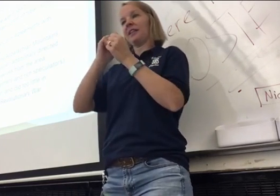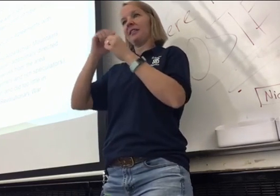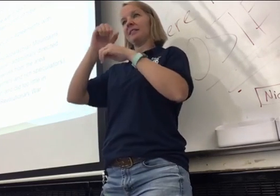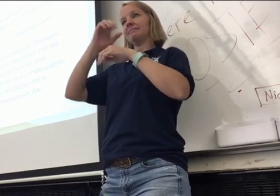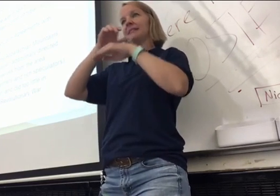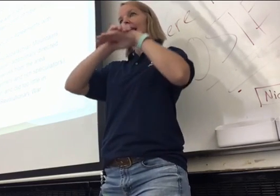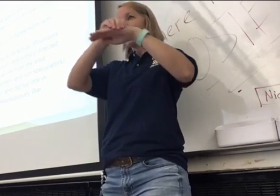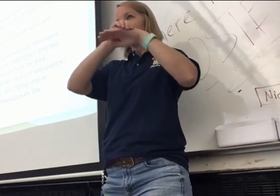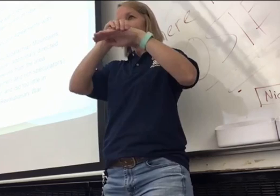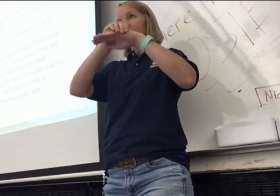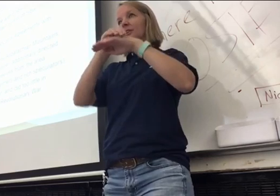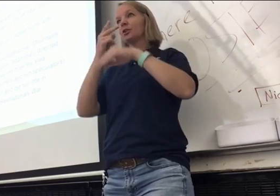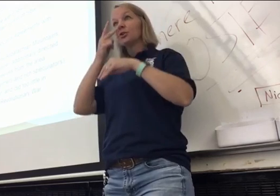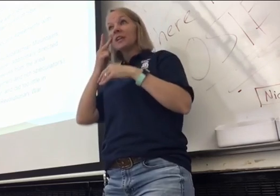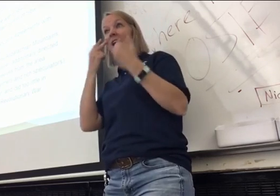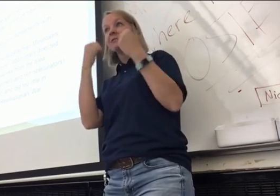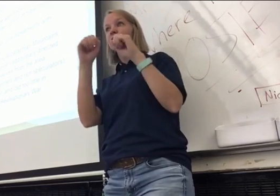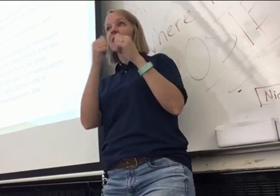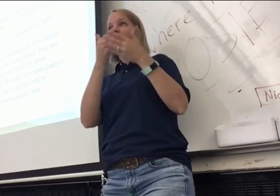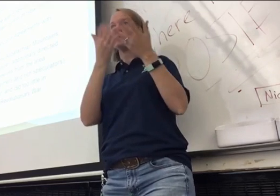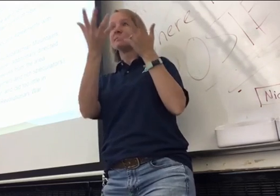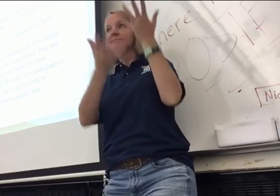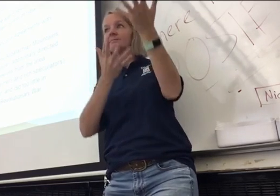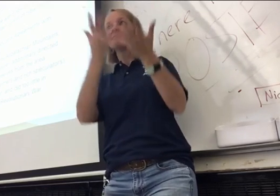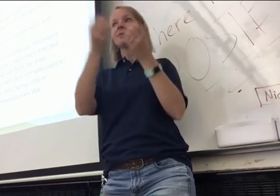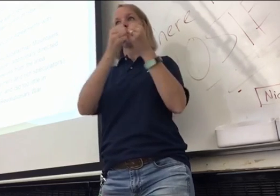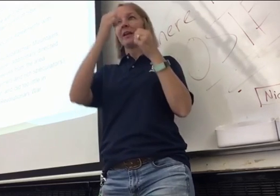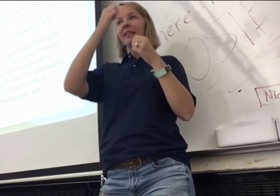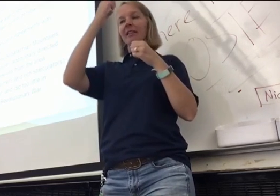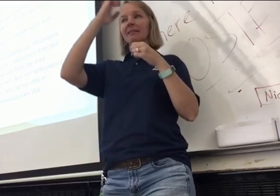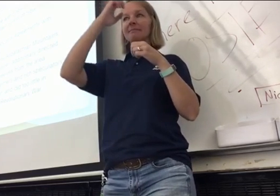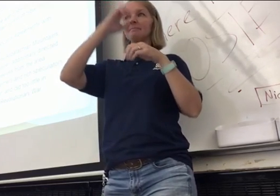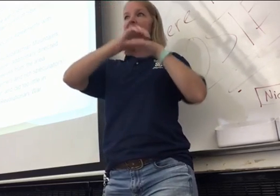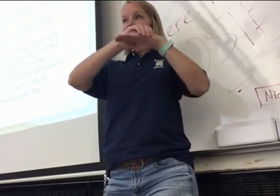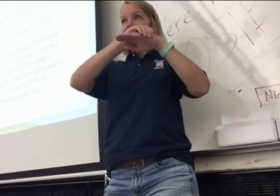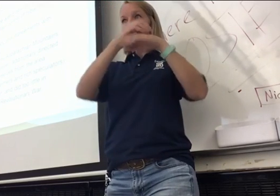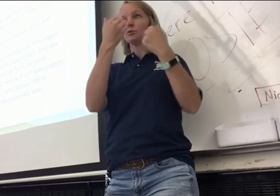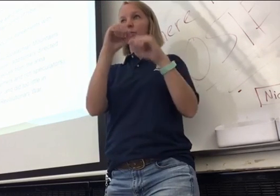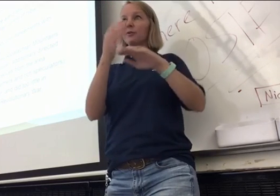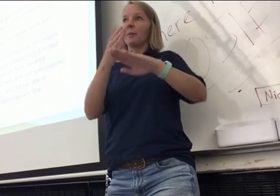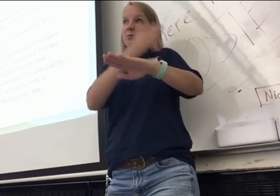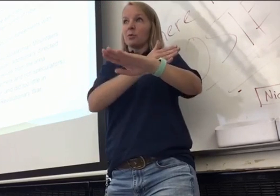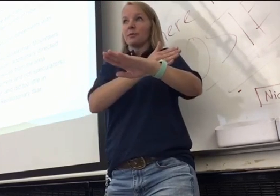to attempt to be able to work with England, not fight so much anymore, and become better.